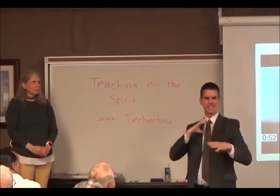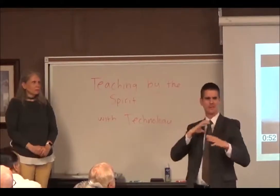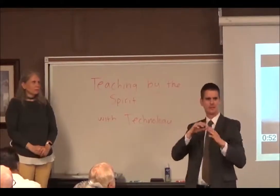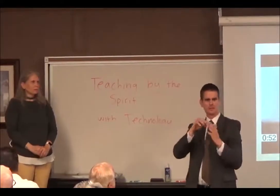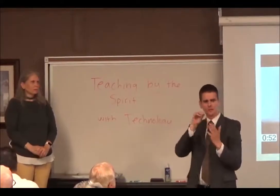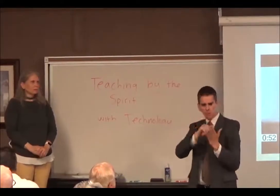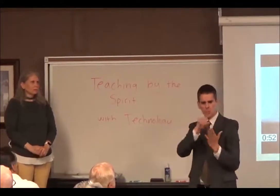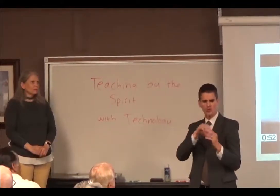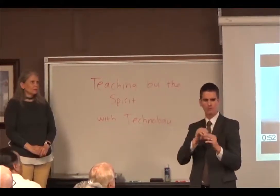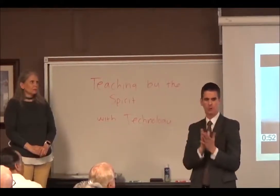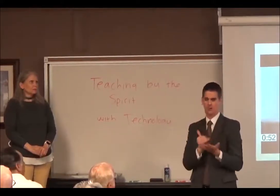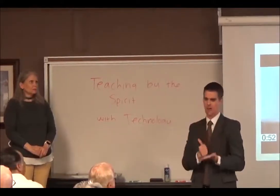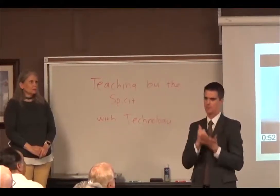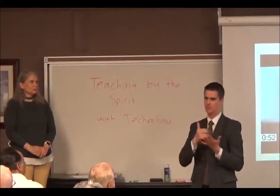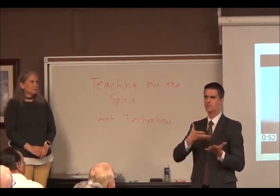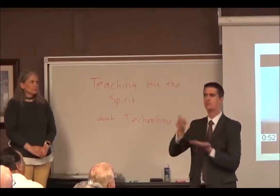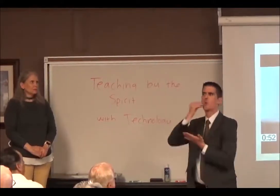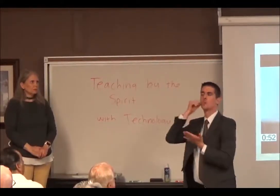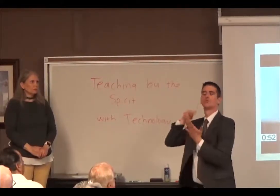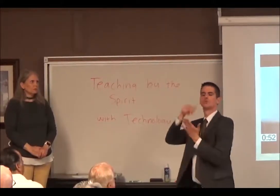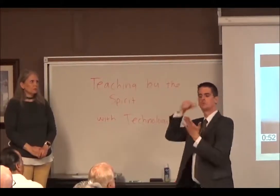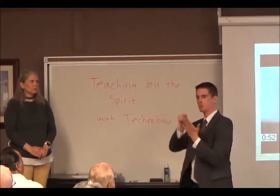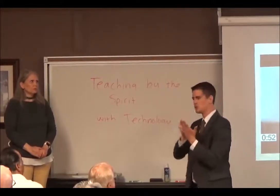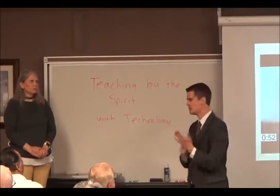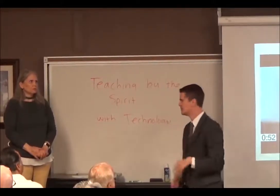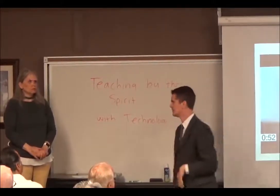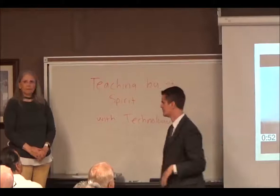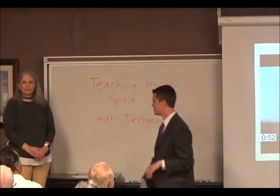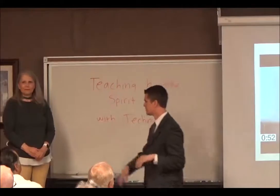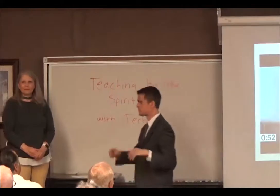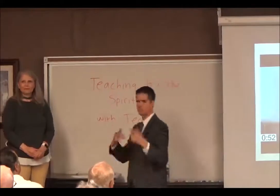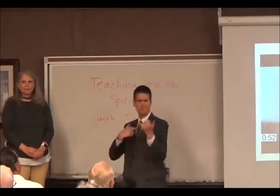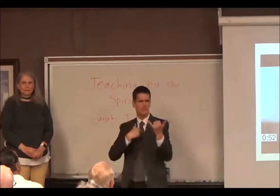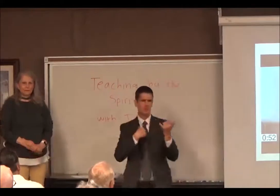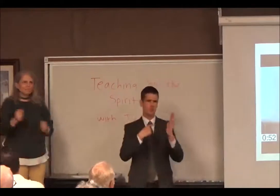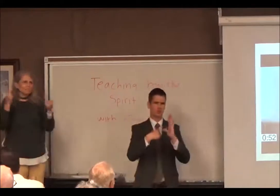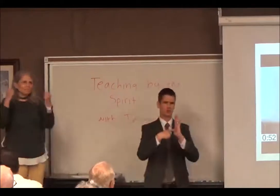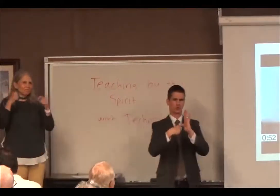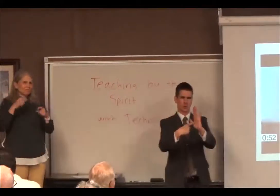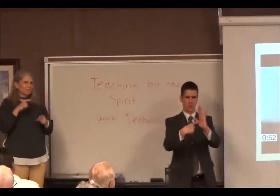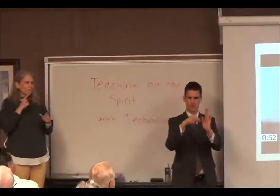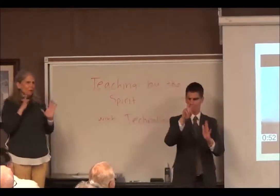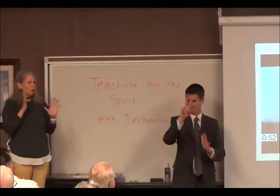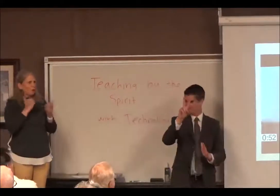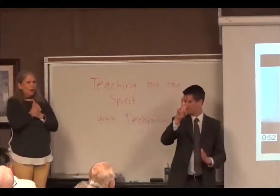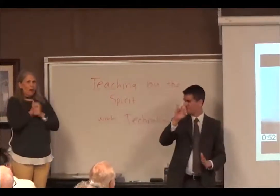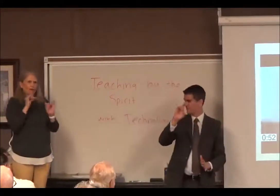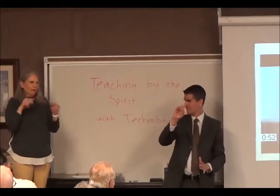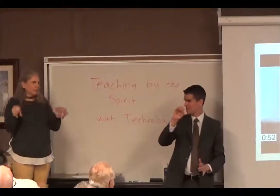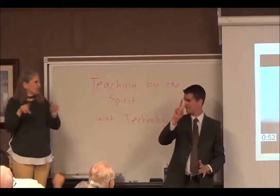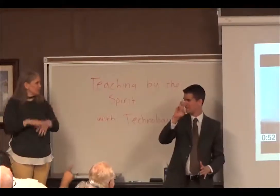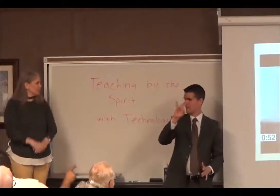That Deaf Symposium Committee gave you that program that you can go home and remember what we've talked about and write your own things down. So I'm going to show a quick